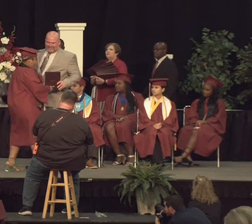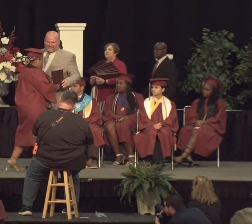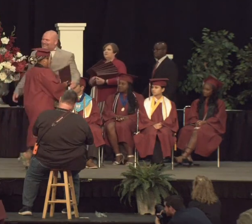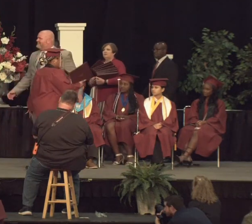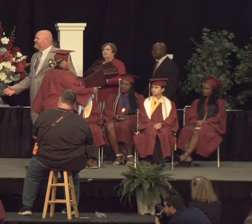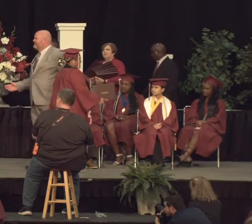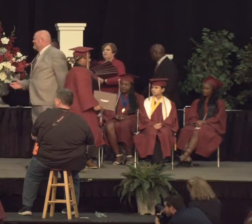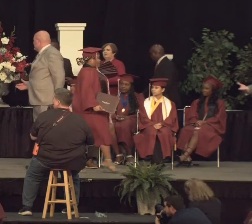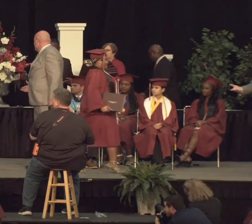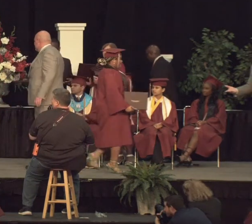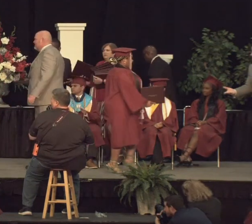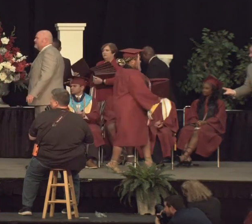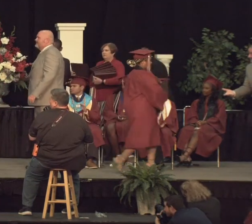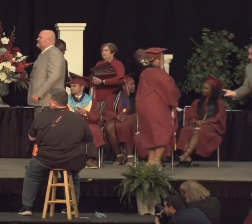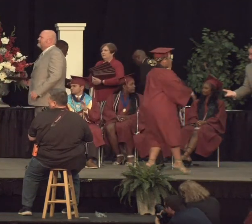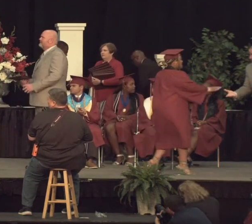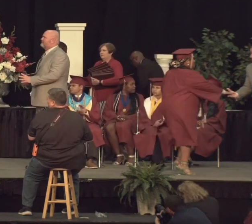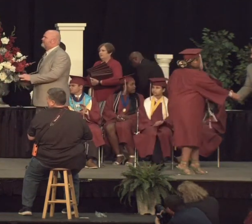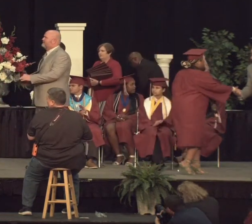Joshua Scott.